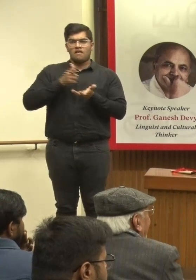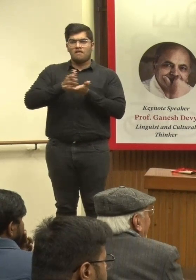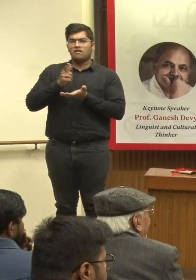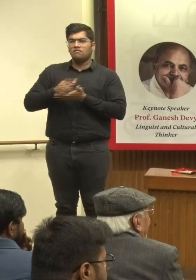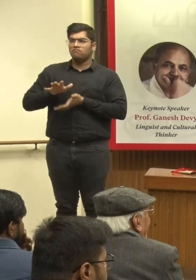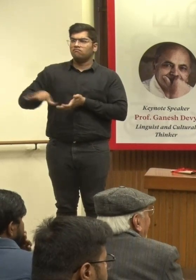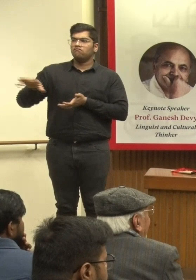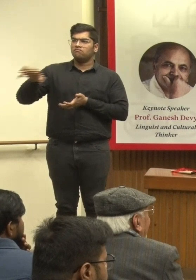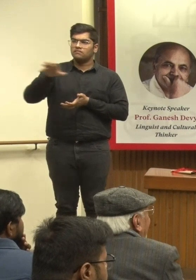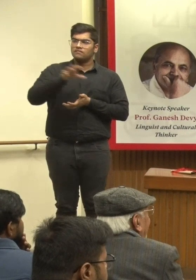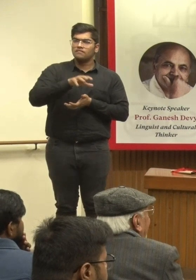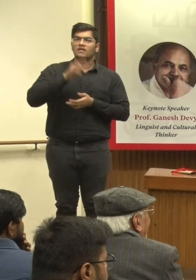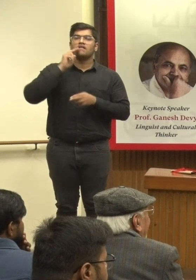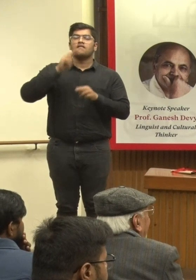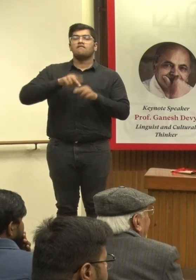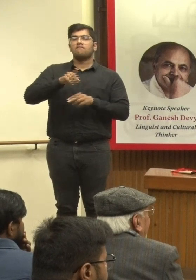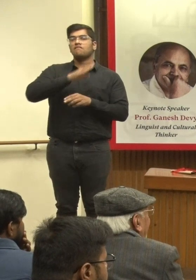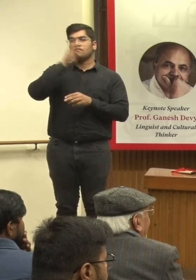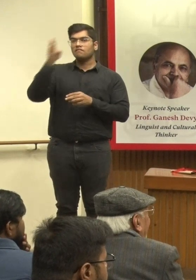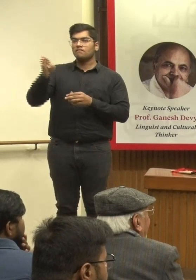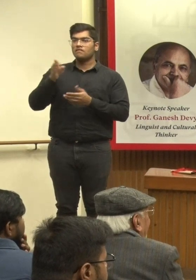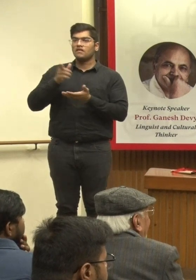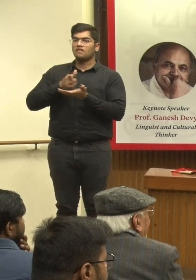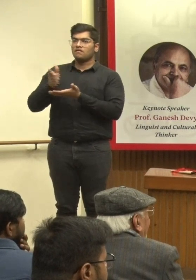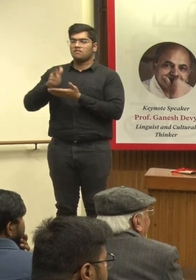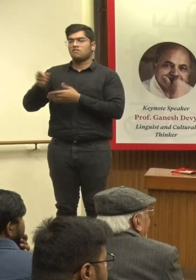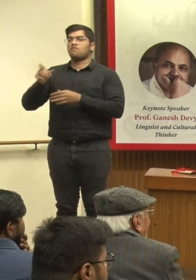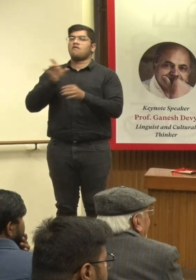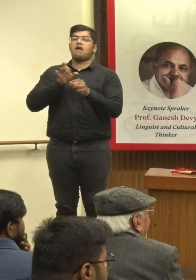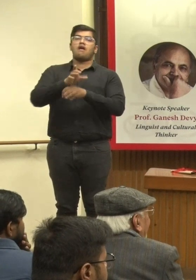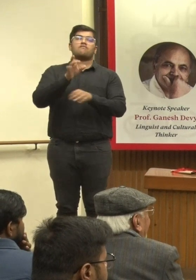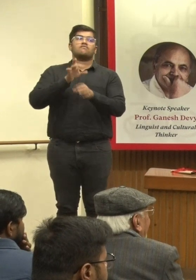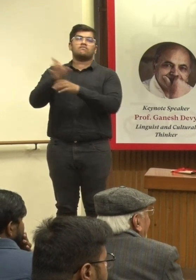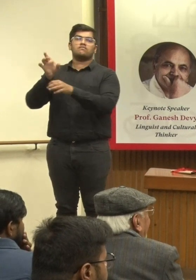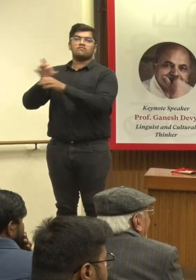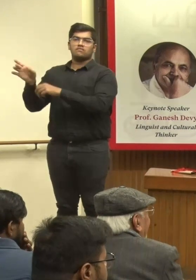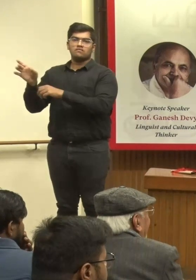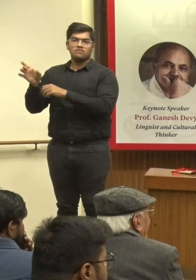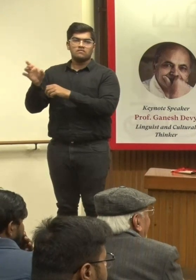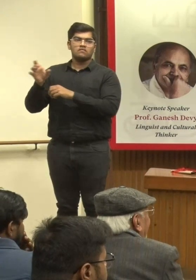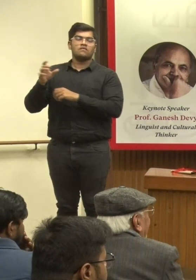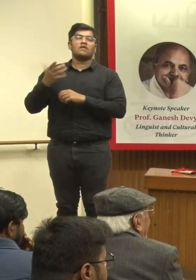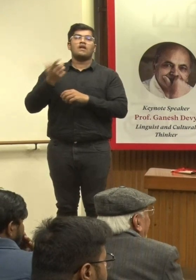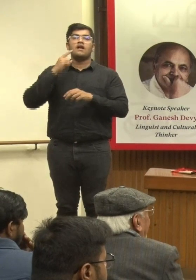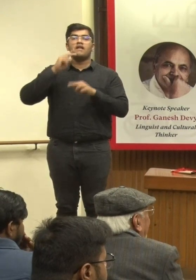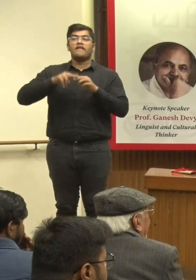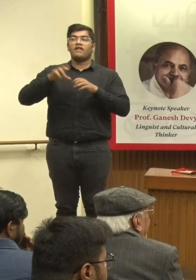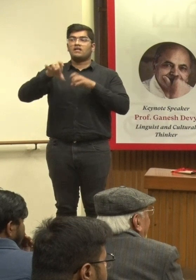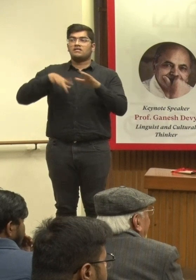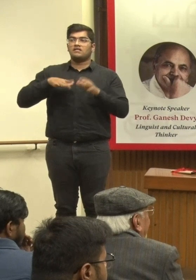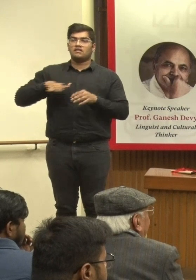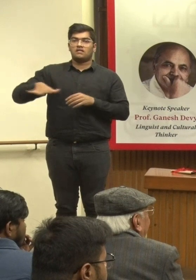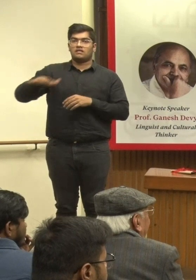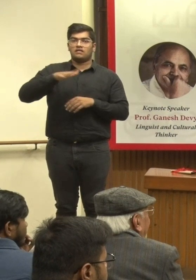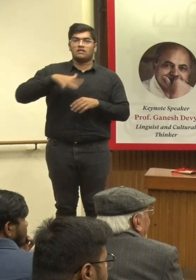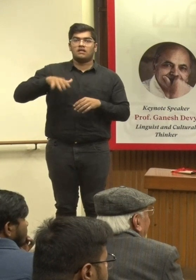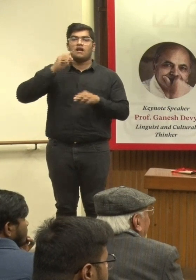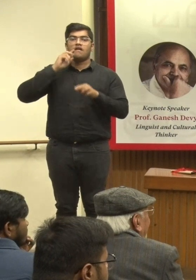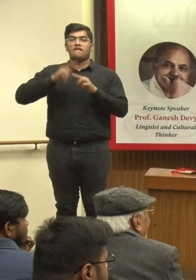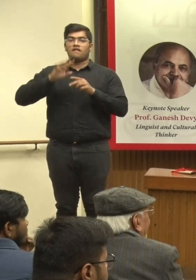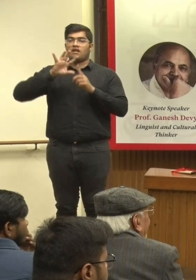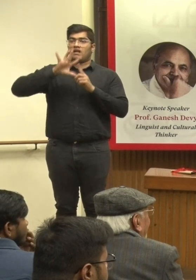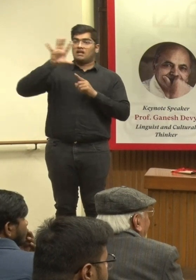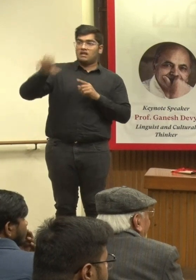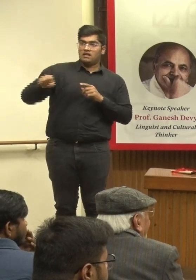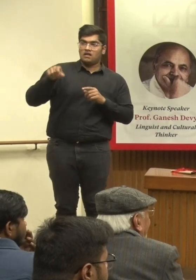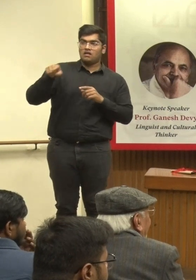if they went to a village, they were hounded out. In the cities, if they are identified as